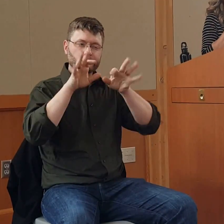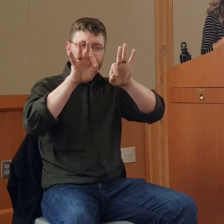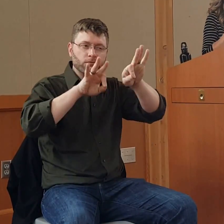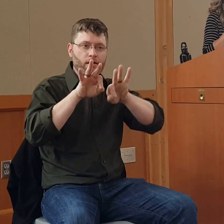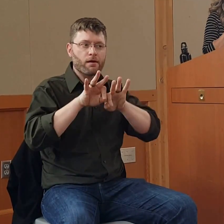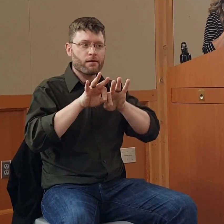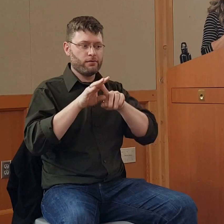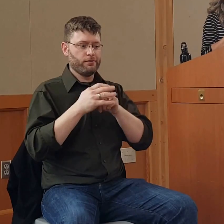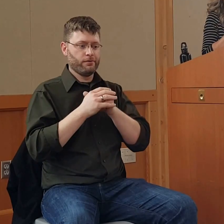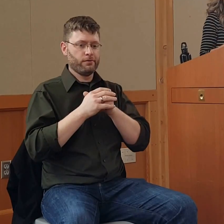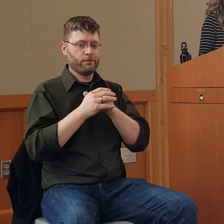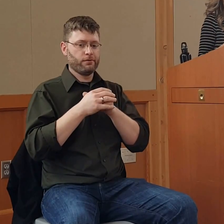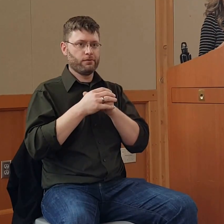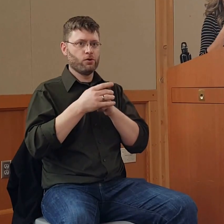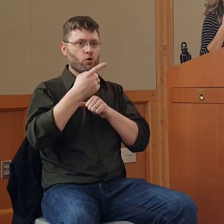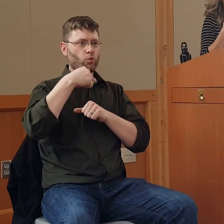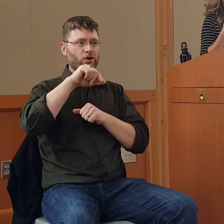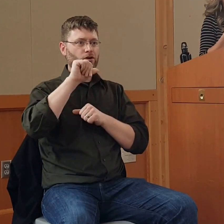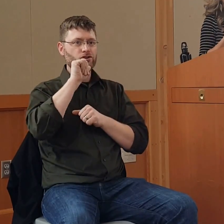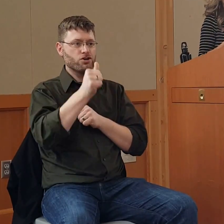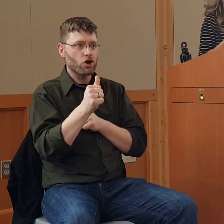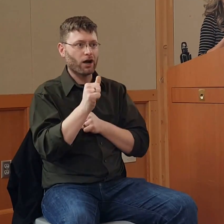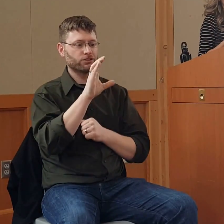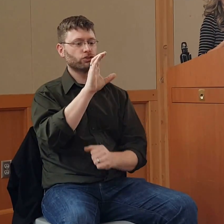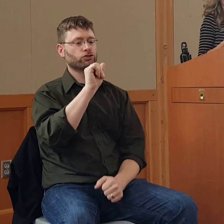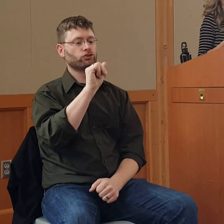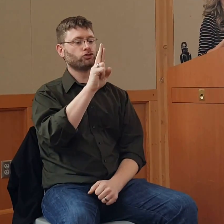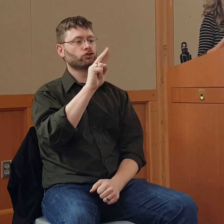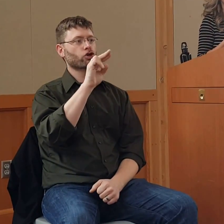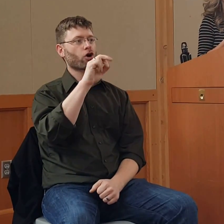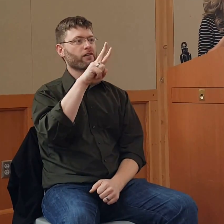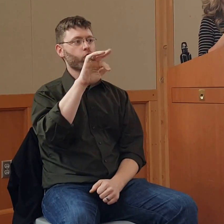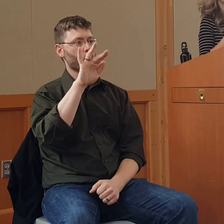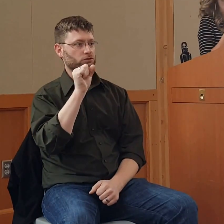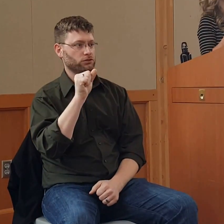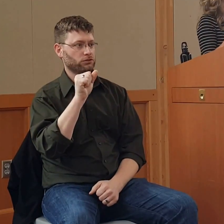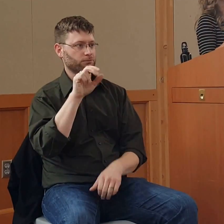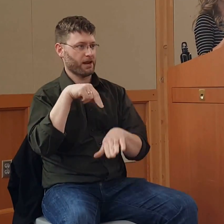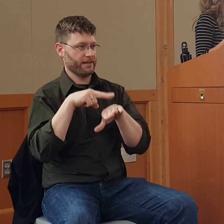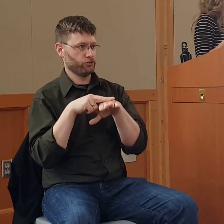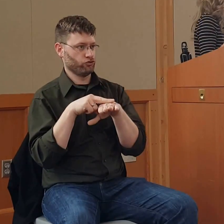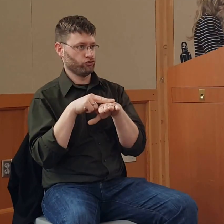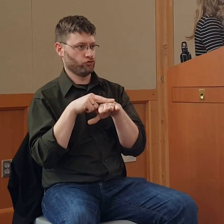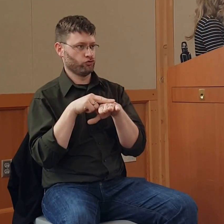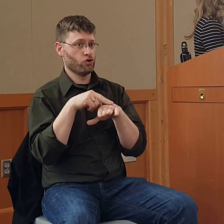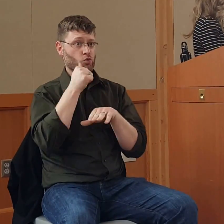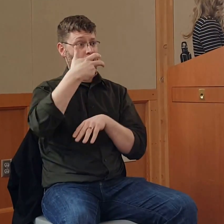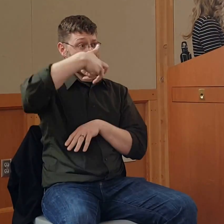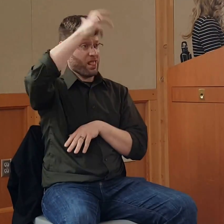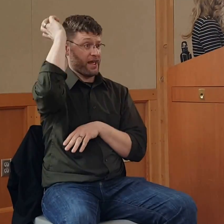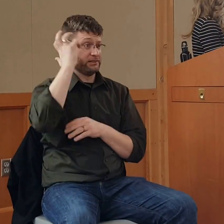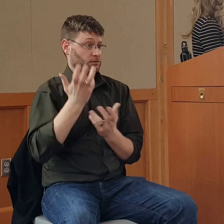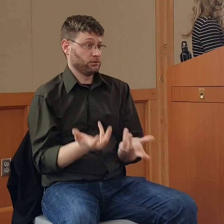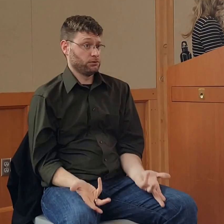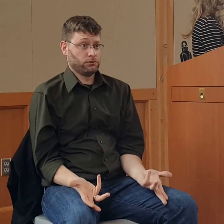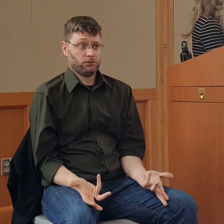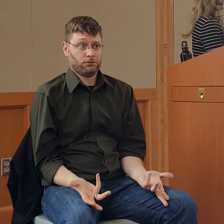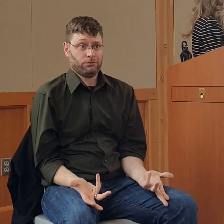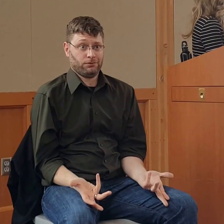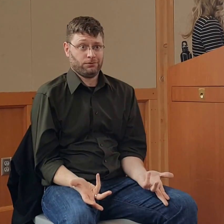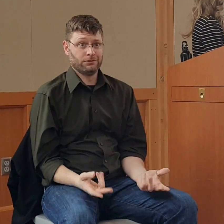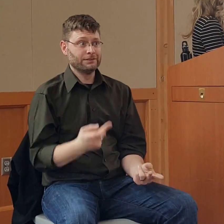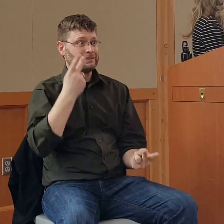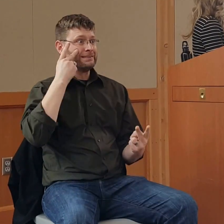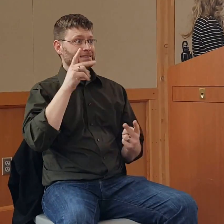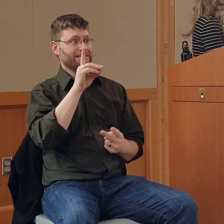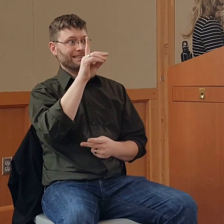is that we're not obligate carnivores. We don't crave the flesh of other animals. We are not lions on the plain who see deer and